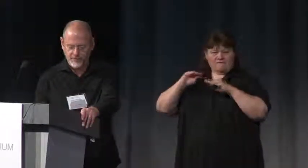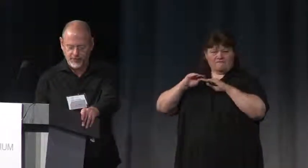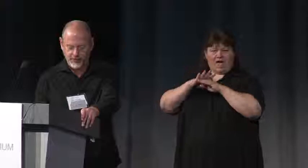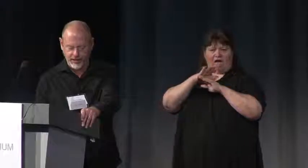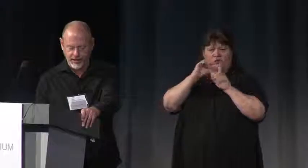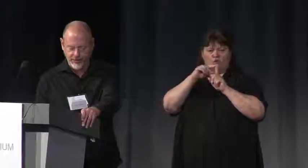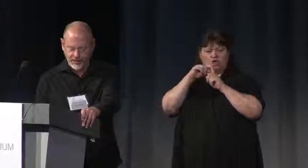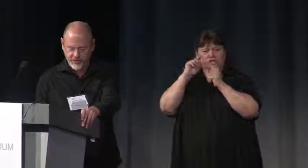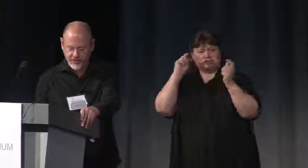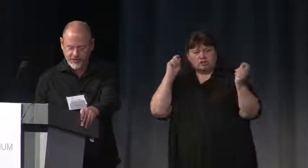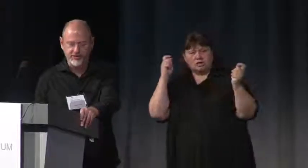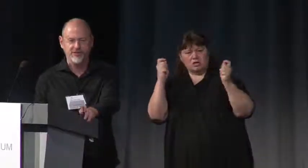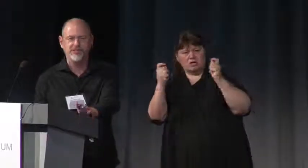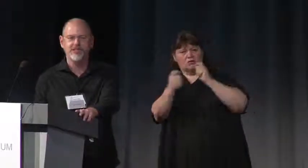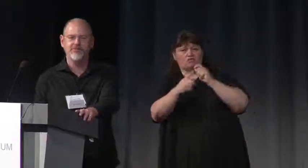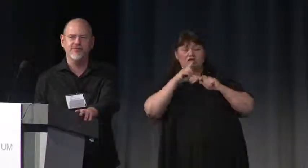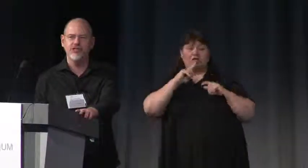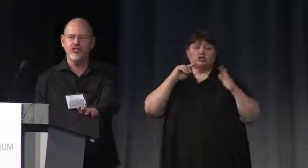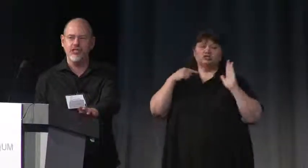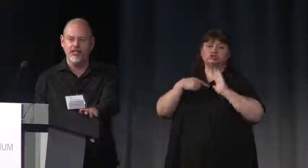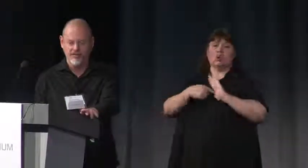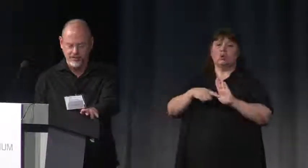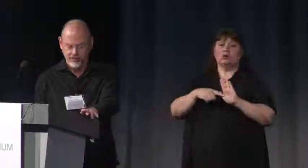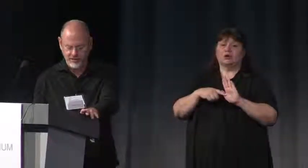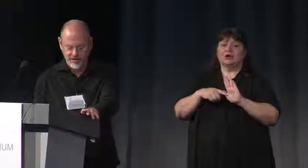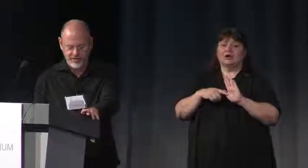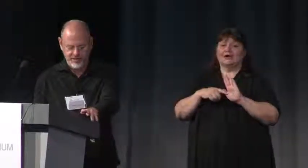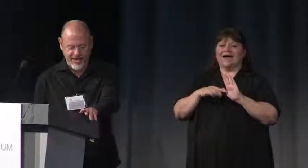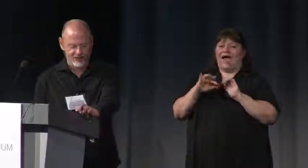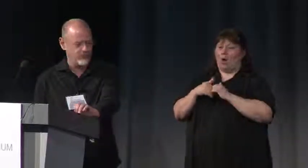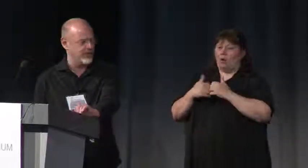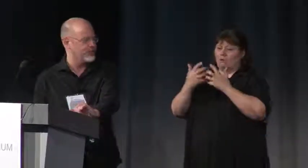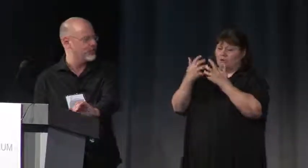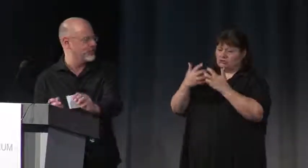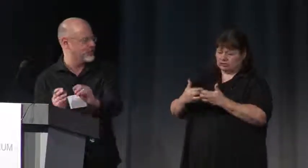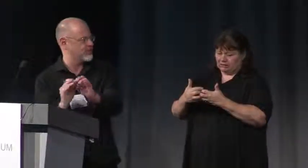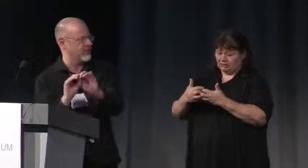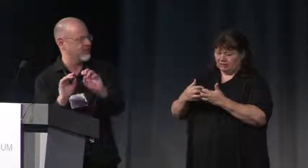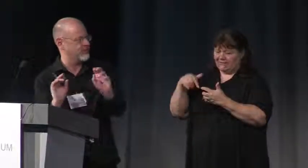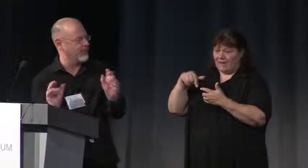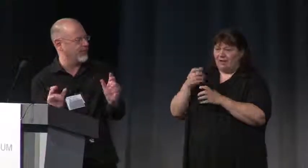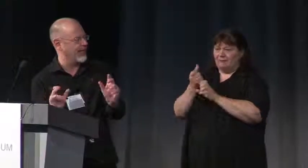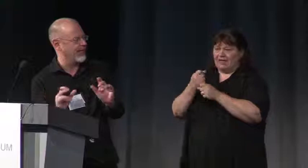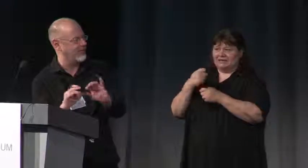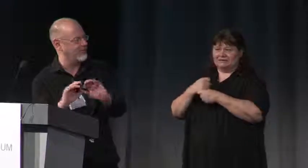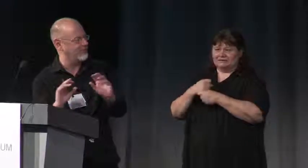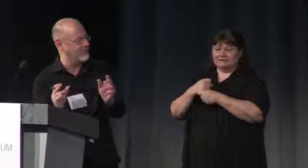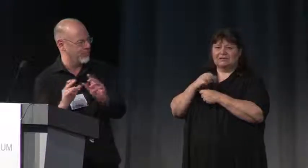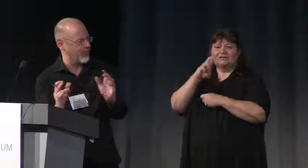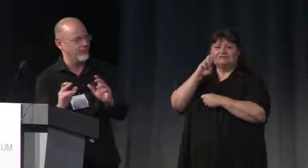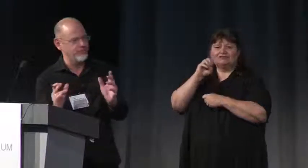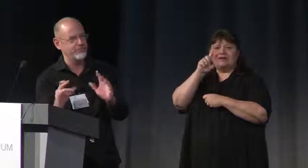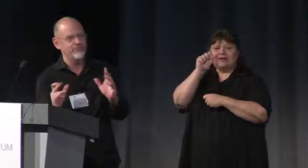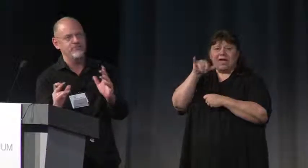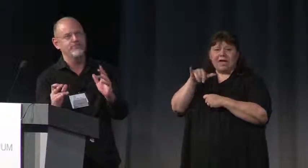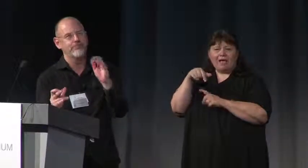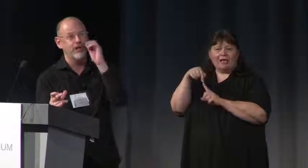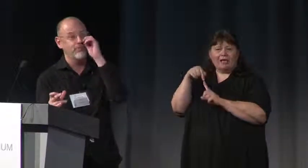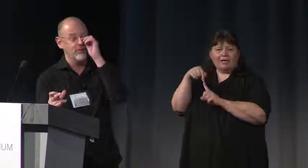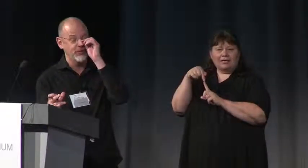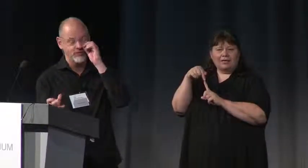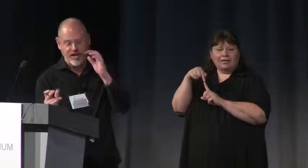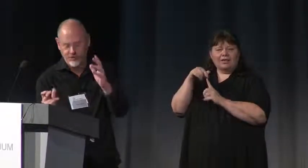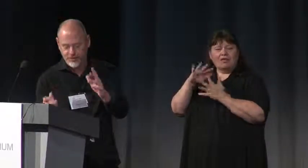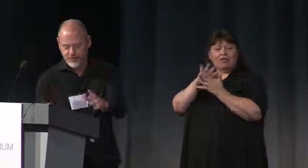and directed our attention to the place of the machine as that which produces a kind of relay and